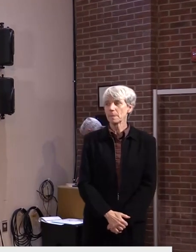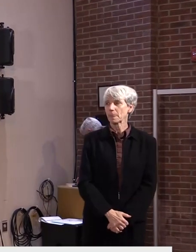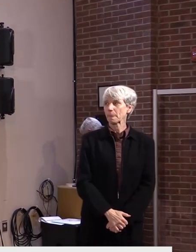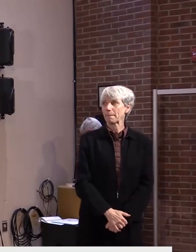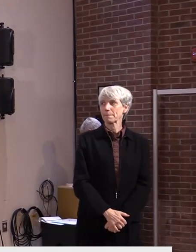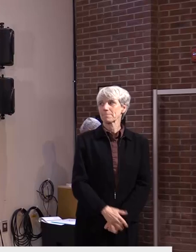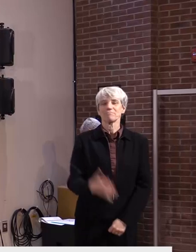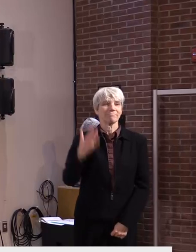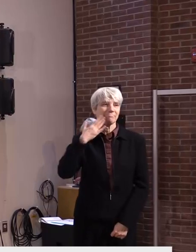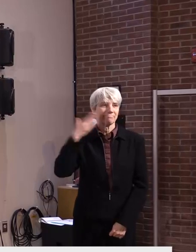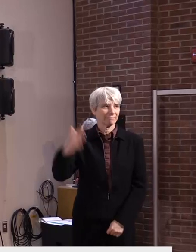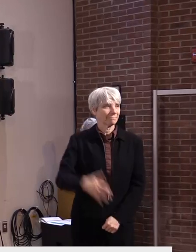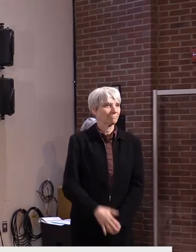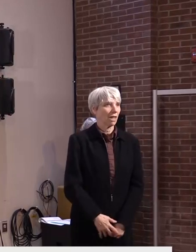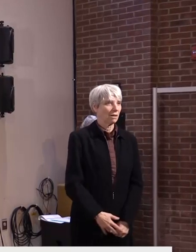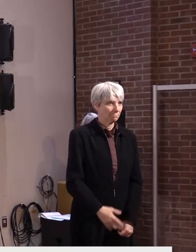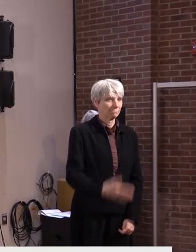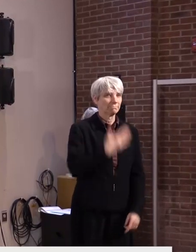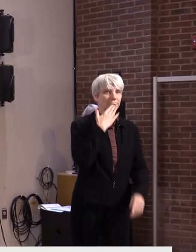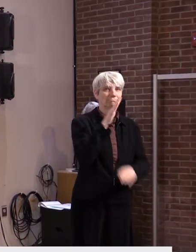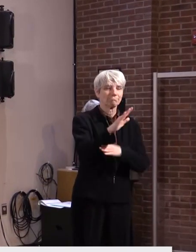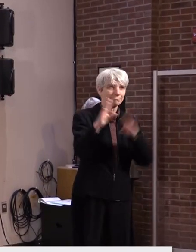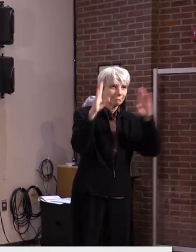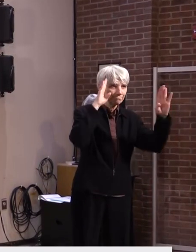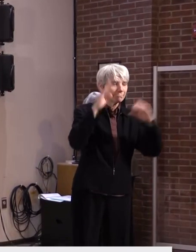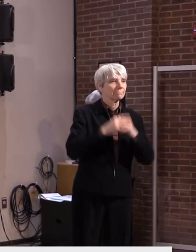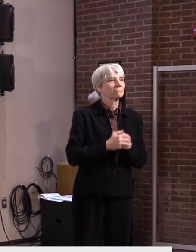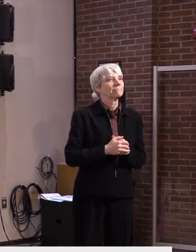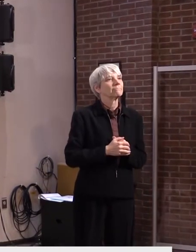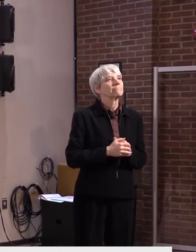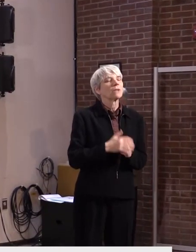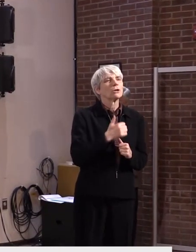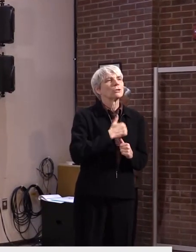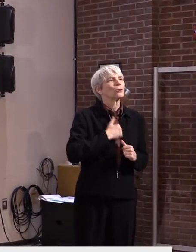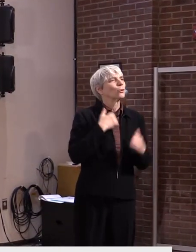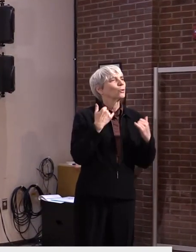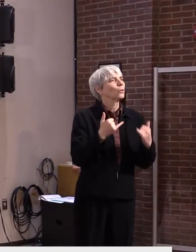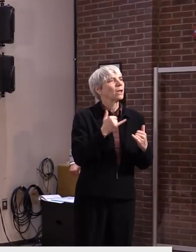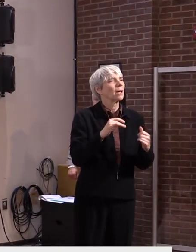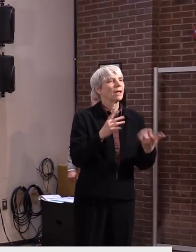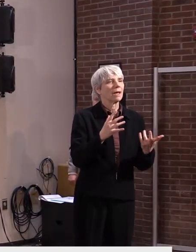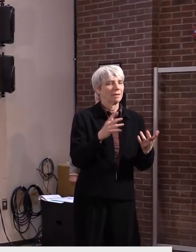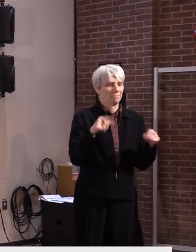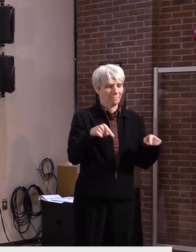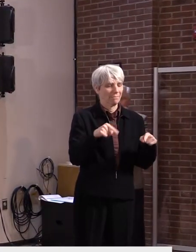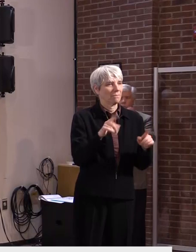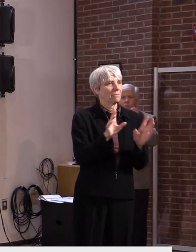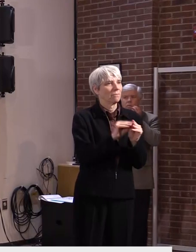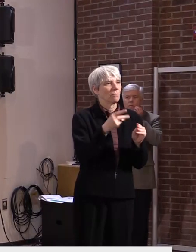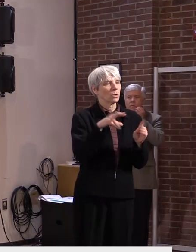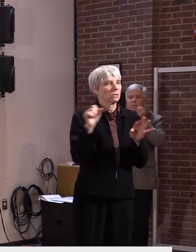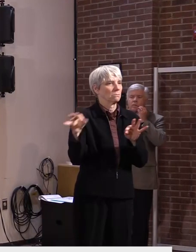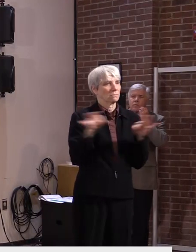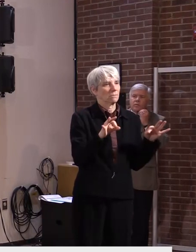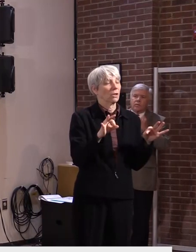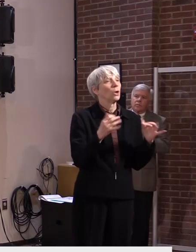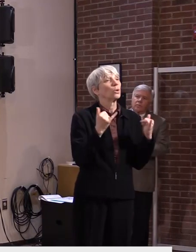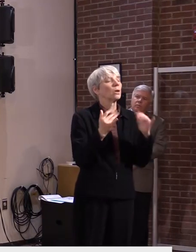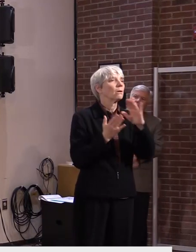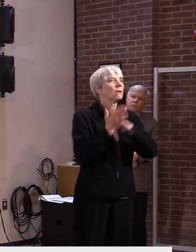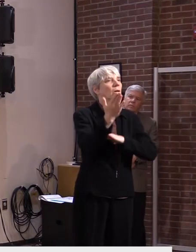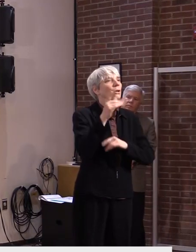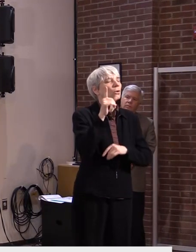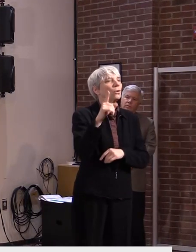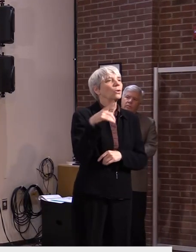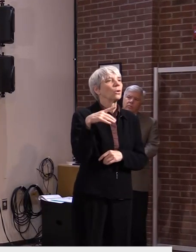Thank you, Dr. Levine, and good afternoon. Apologies for the time change today. I'll be traveling to Washington, D.C. this afternoon with